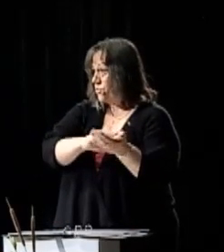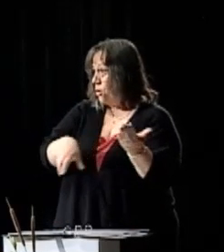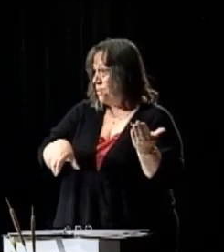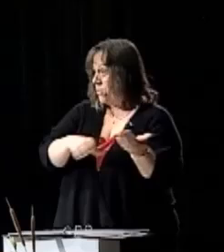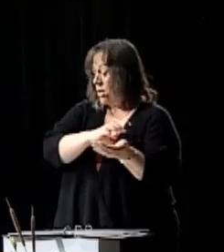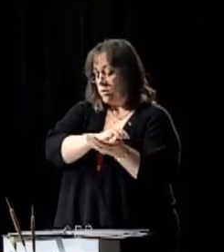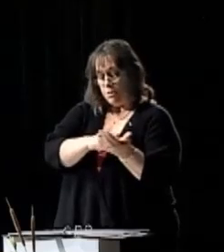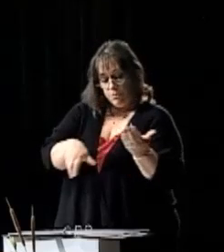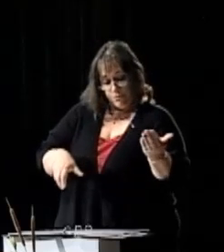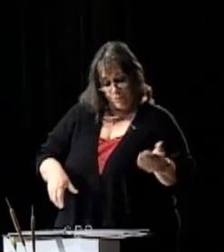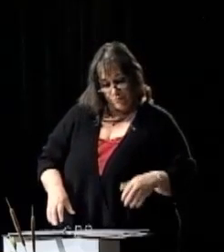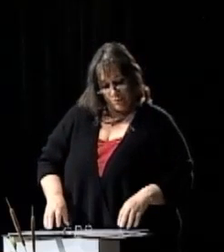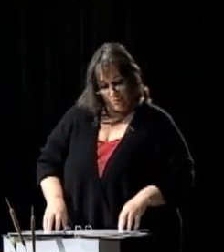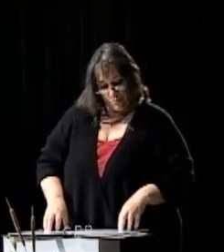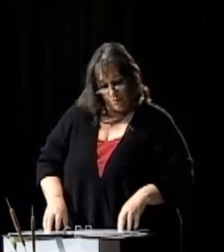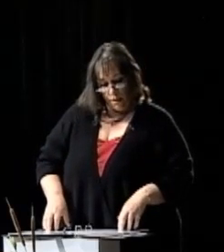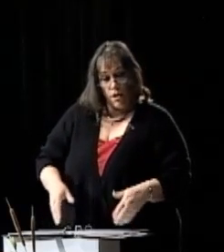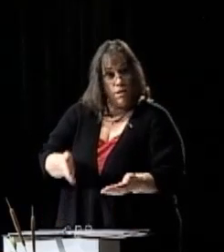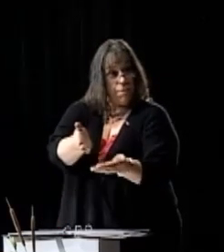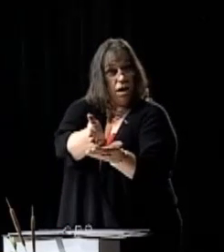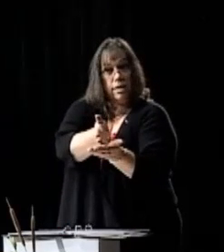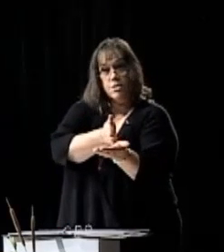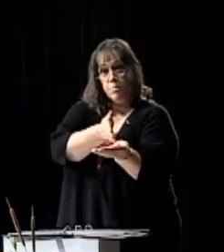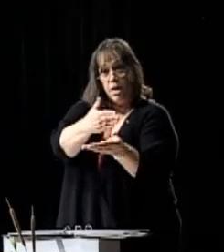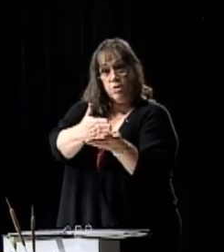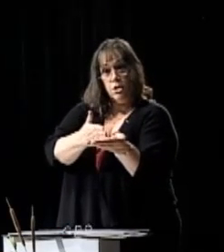off the hand. Pie is the pie shape.